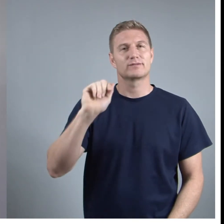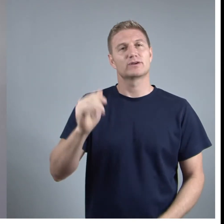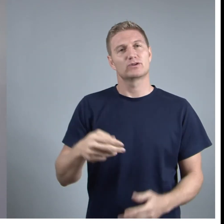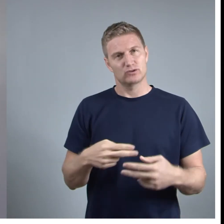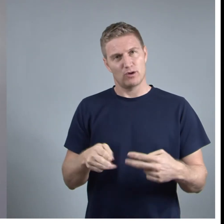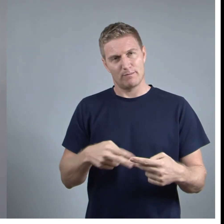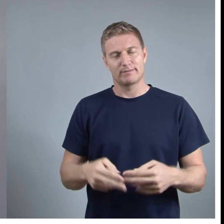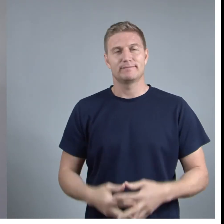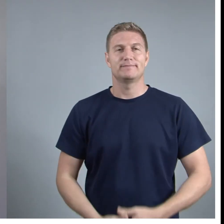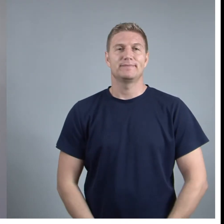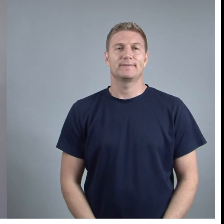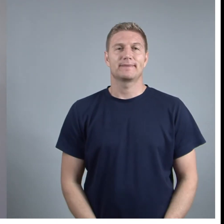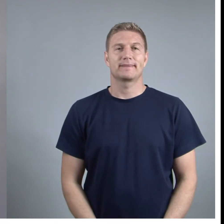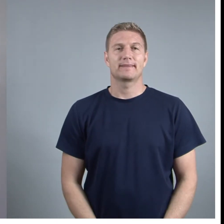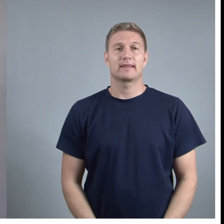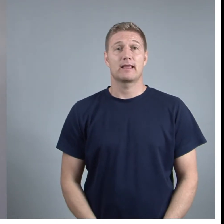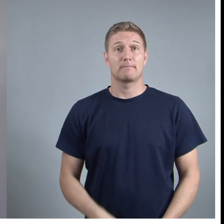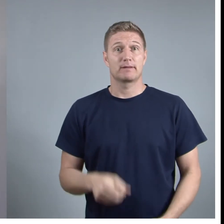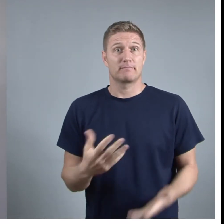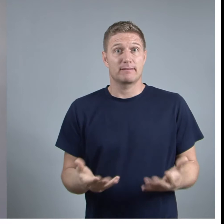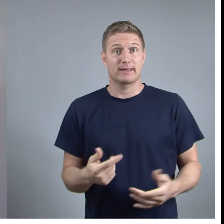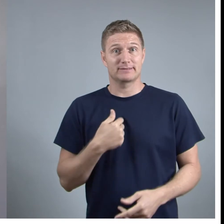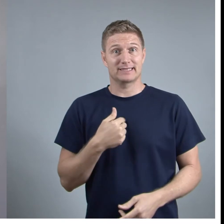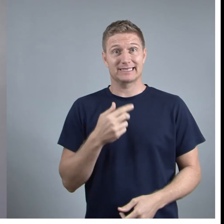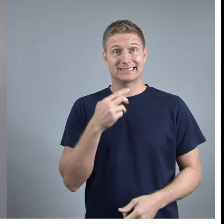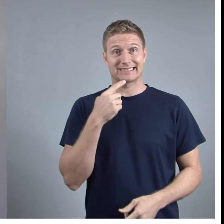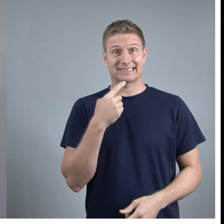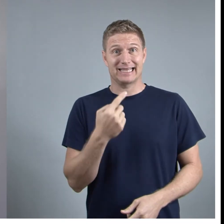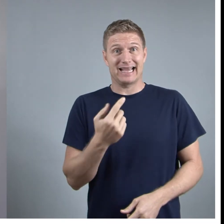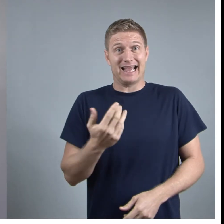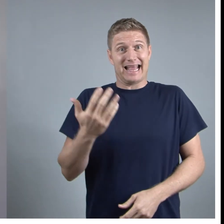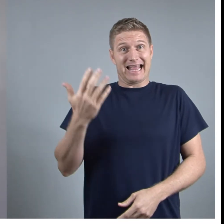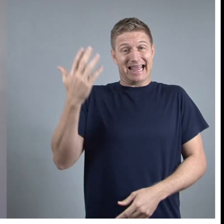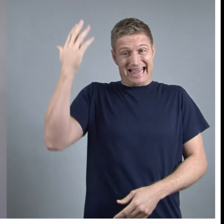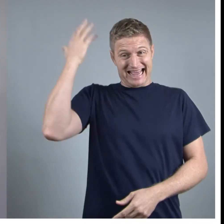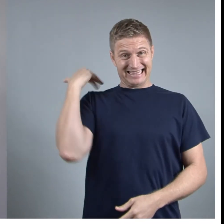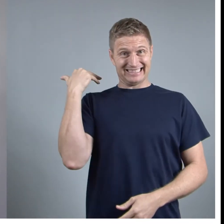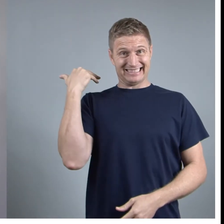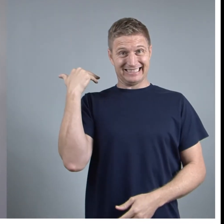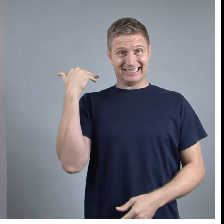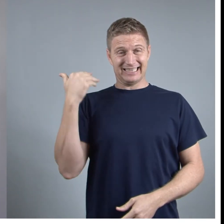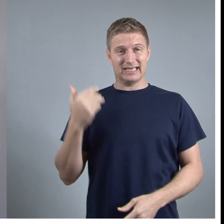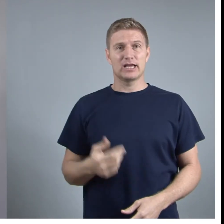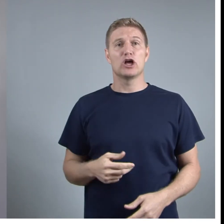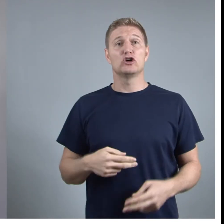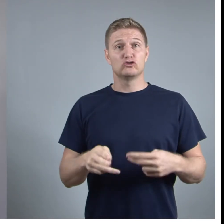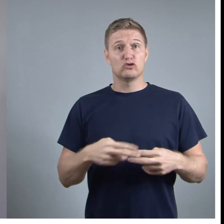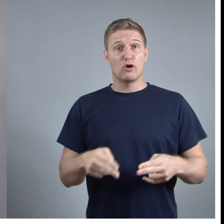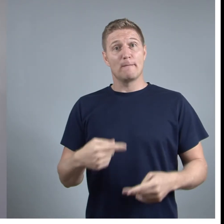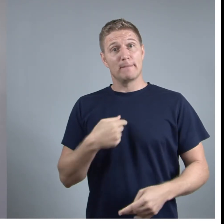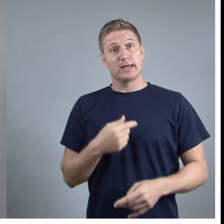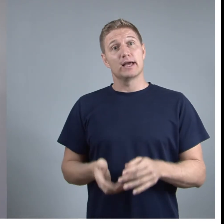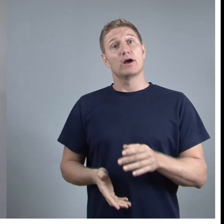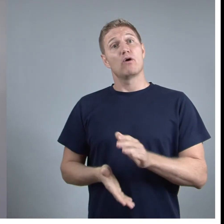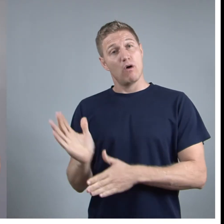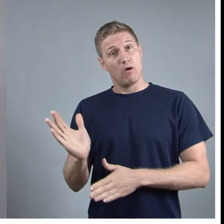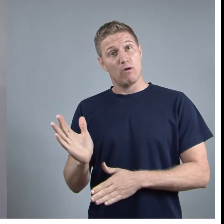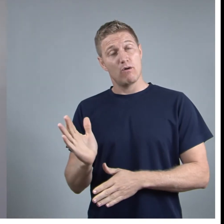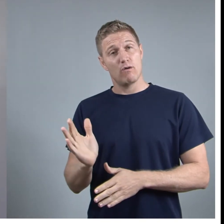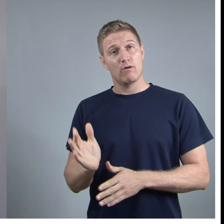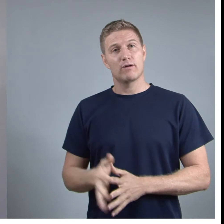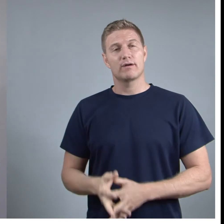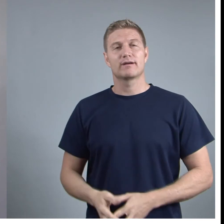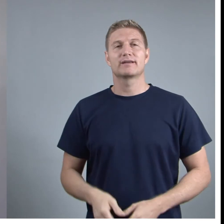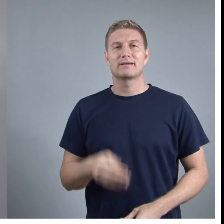me, go, it means yesterday I went to the shop. So you're going to sign exactly the